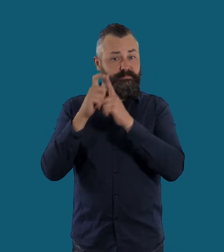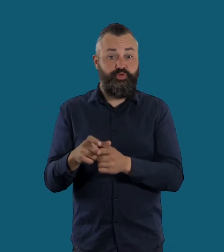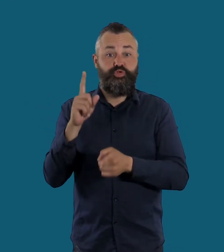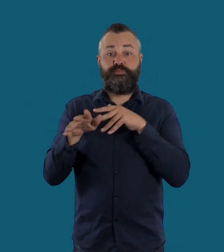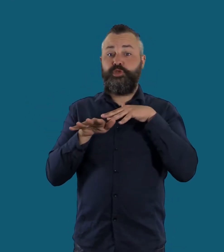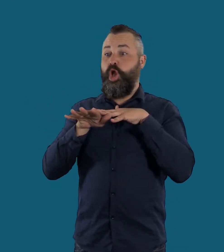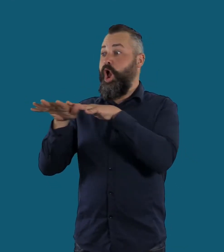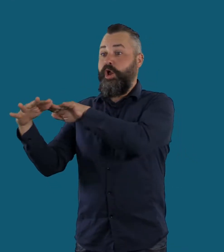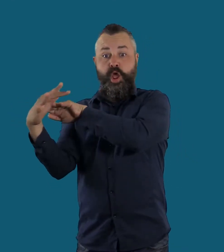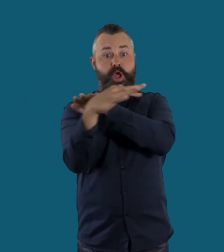control.